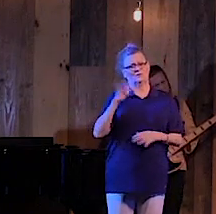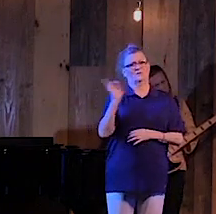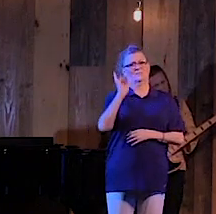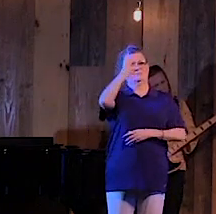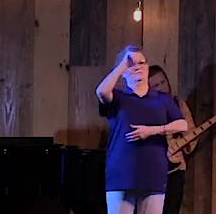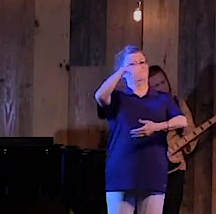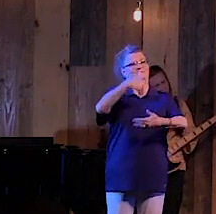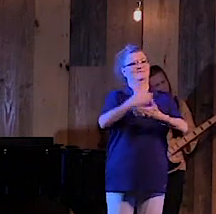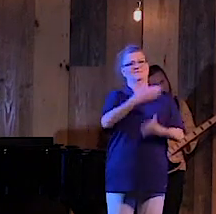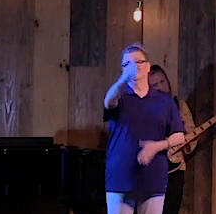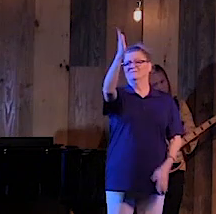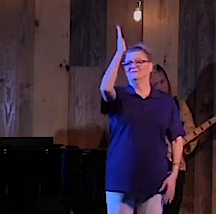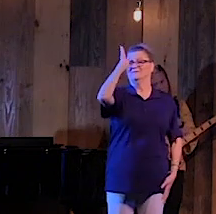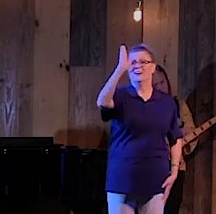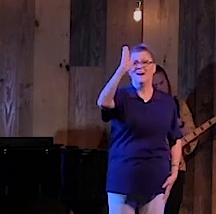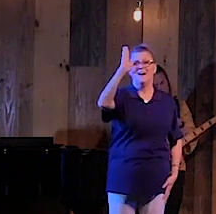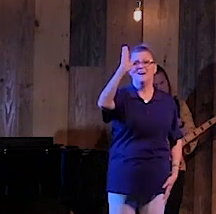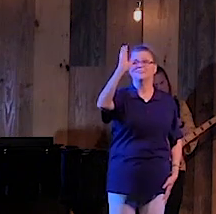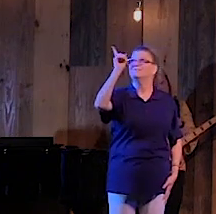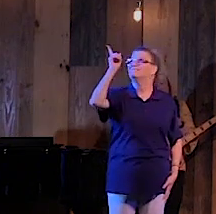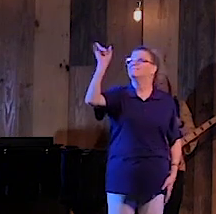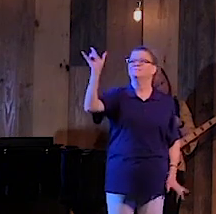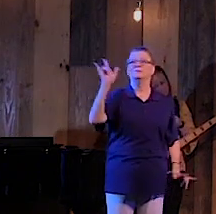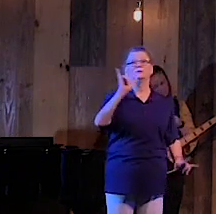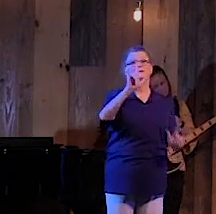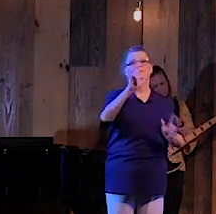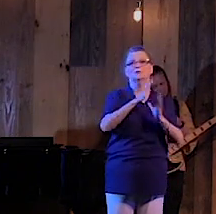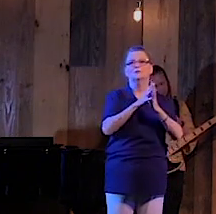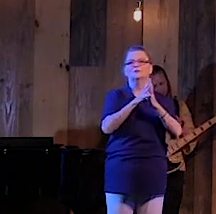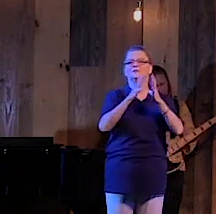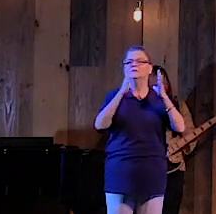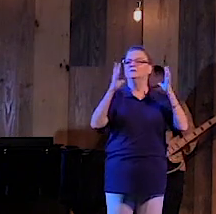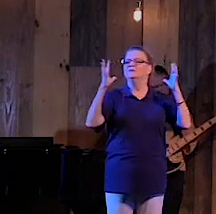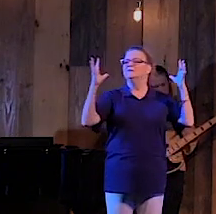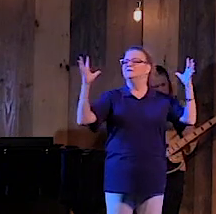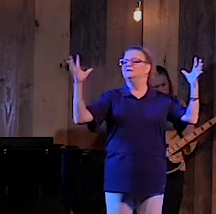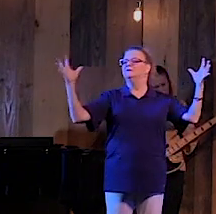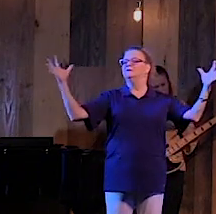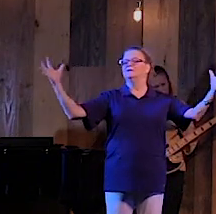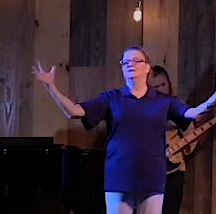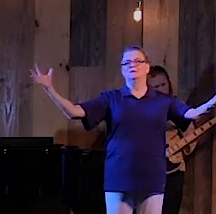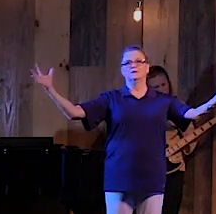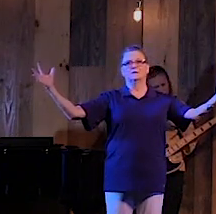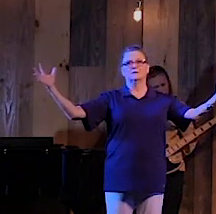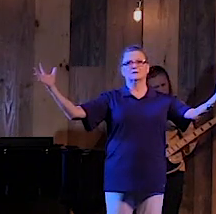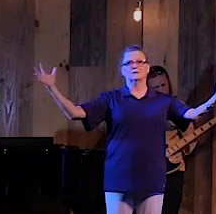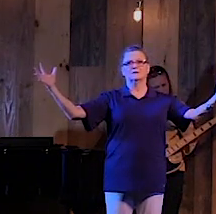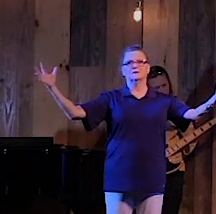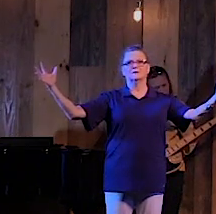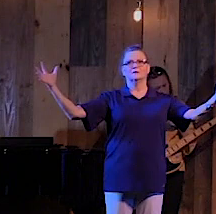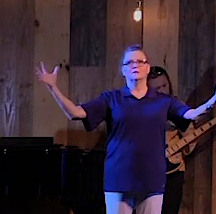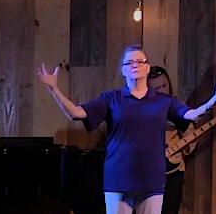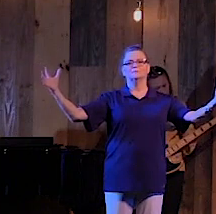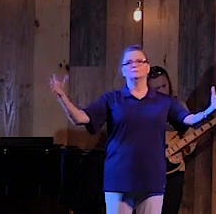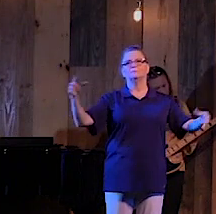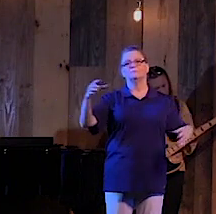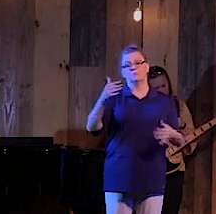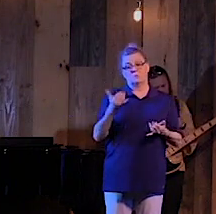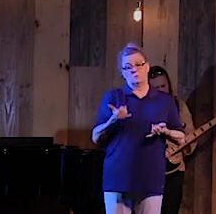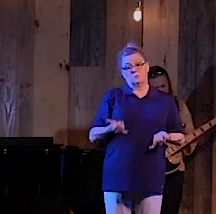God? Oh, he loves you so very, very much. So right